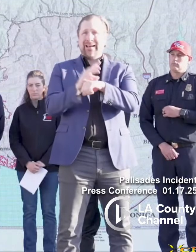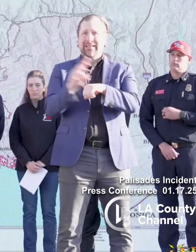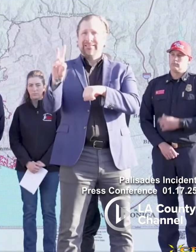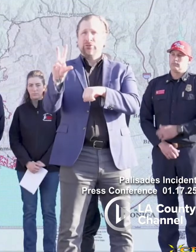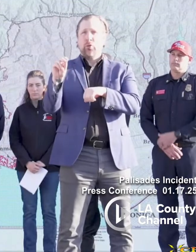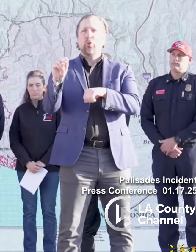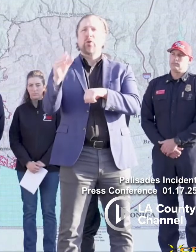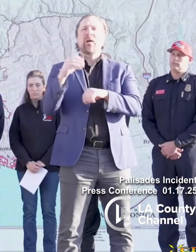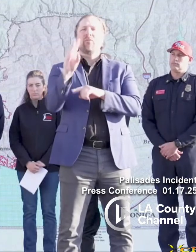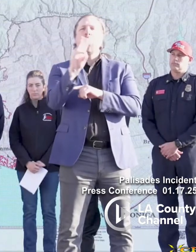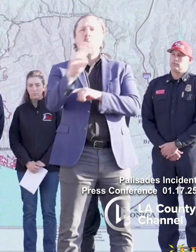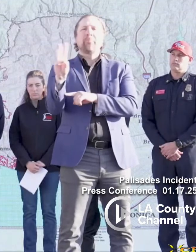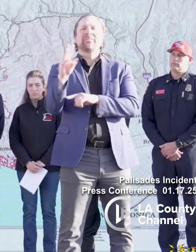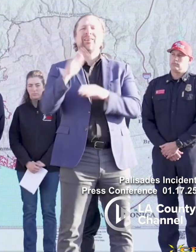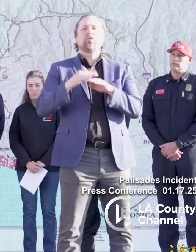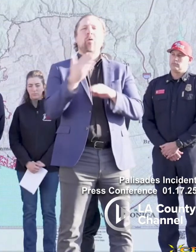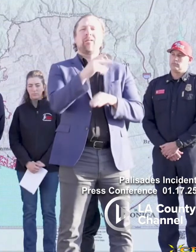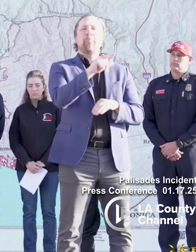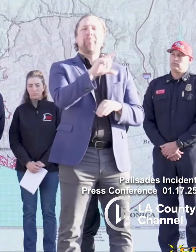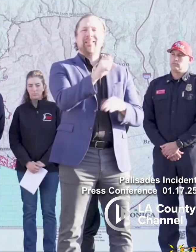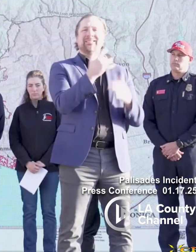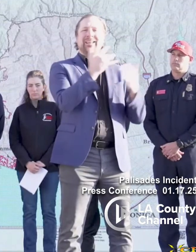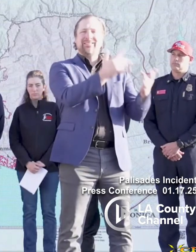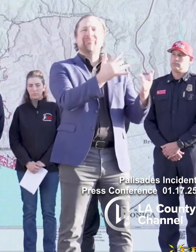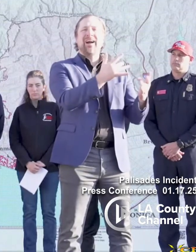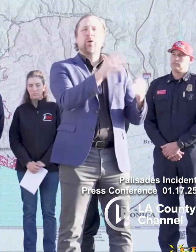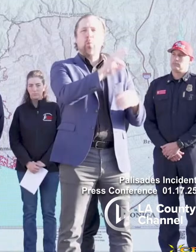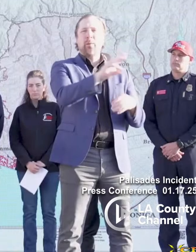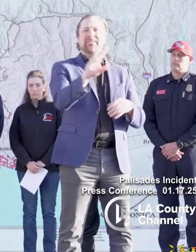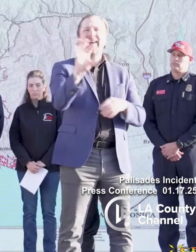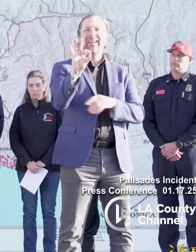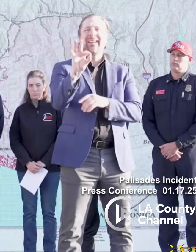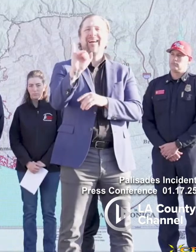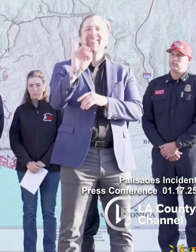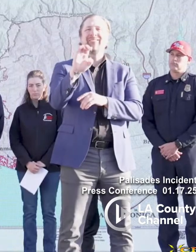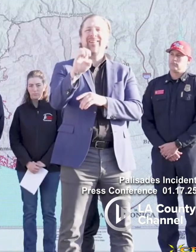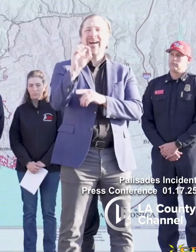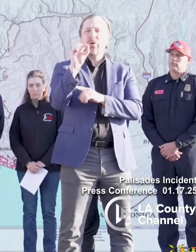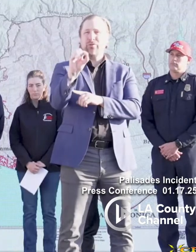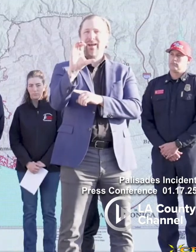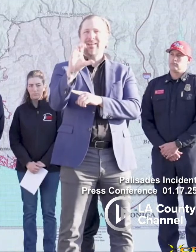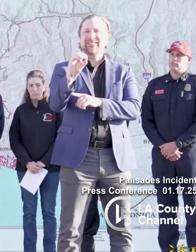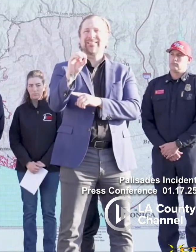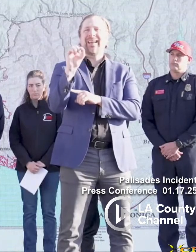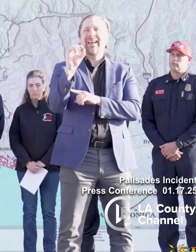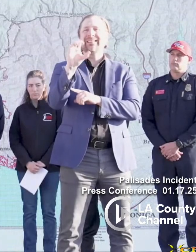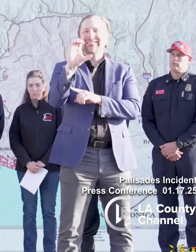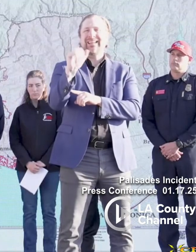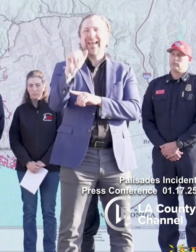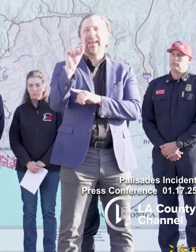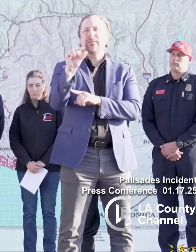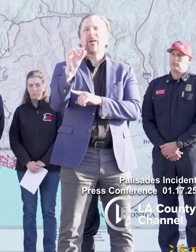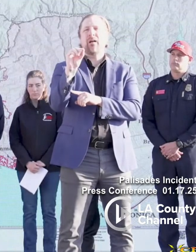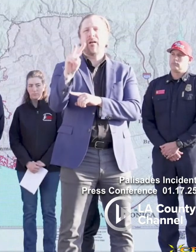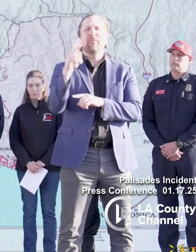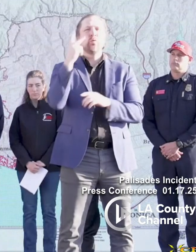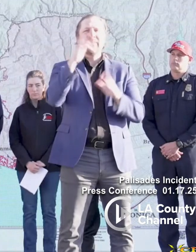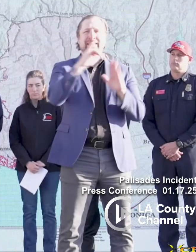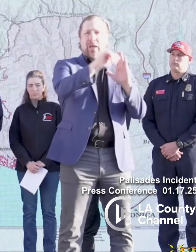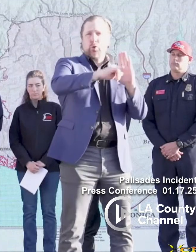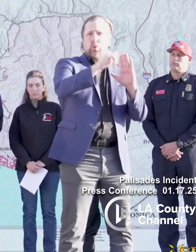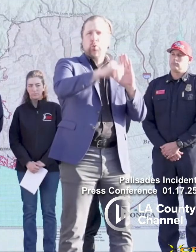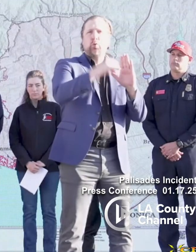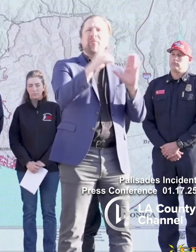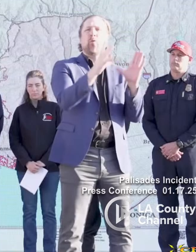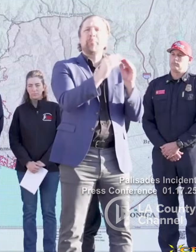is available on the Palisades Fire website, fire.ca.gov, and click on Palisades Fire. You'll see the link there for the YouTube link. Tonight